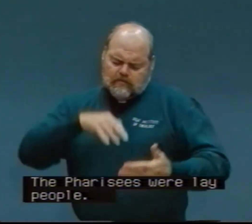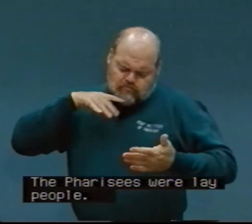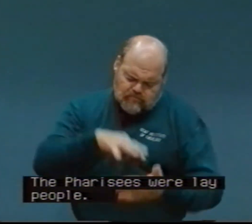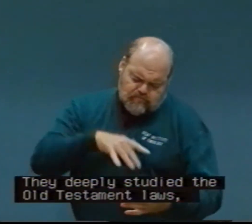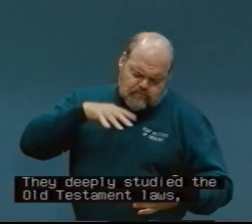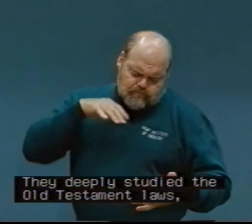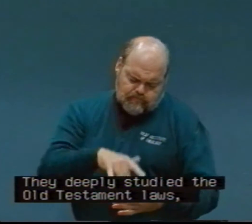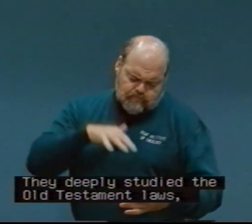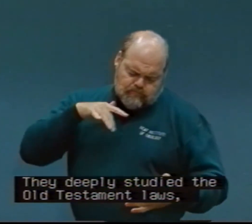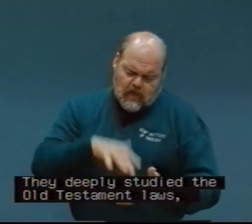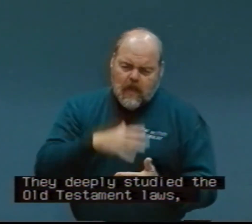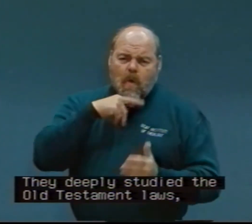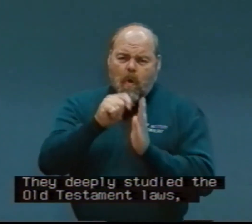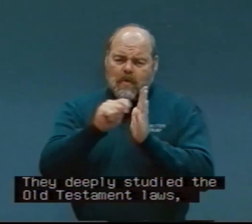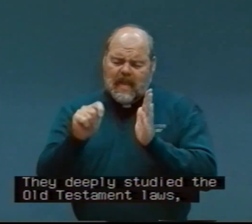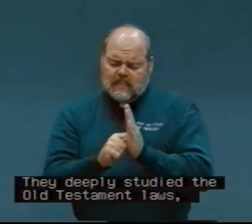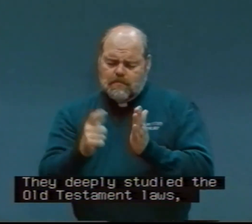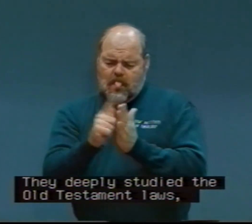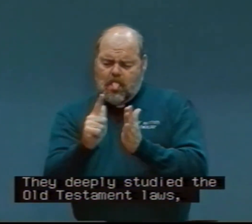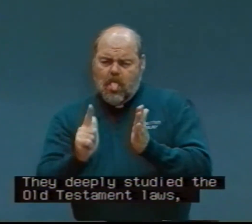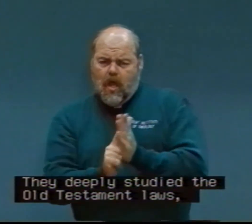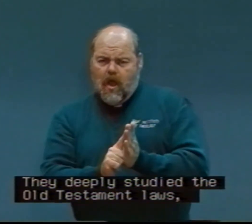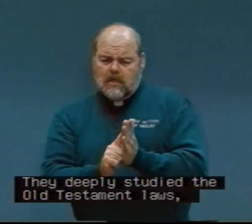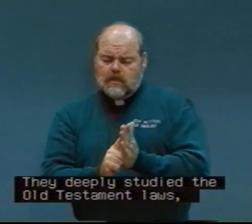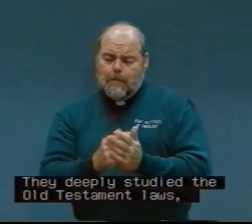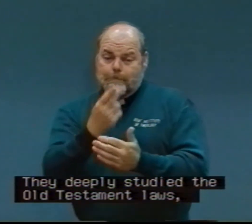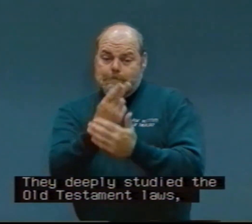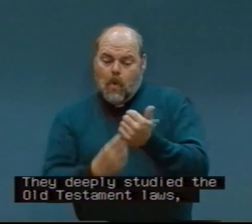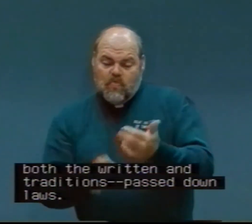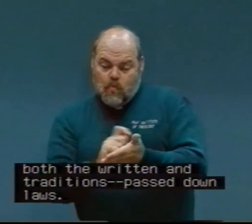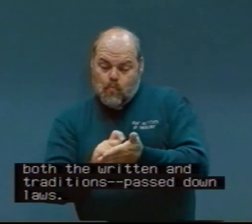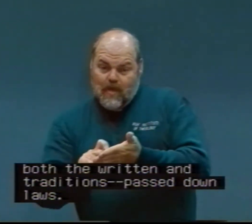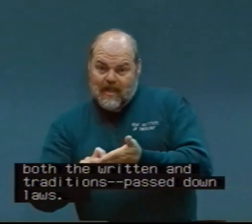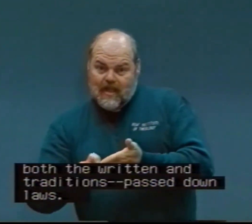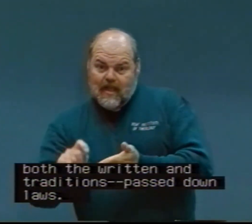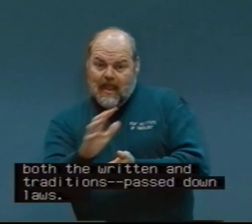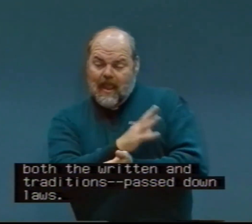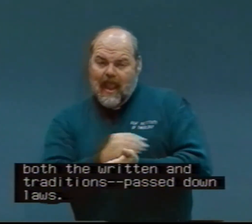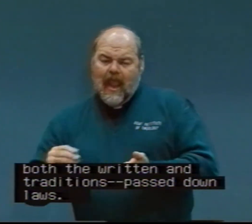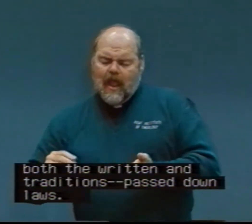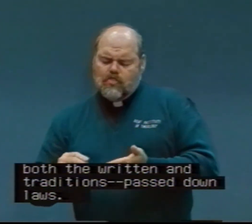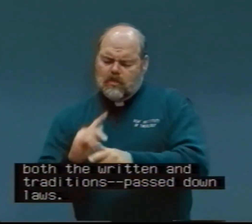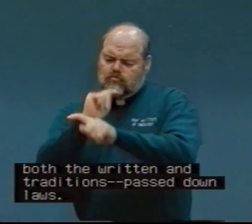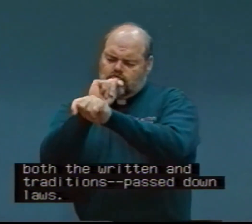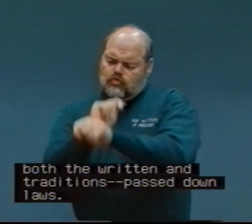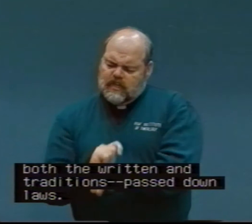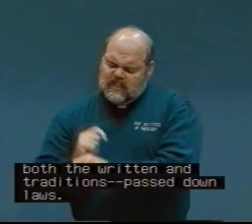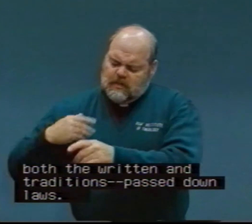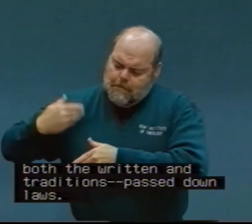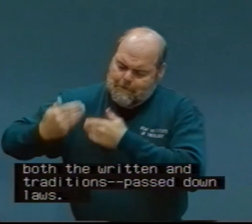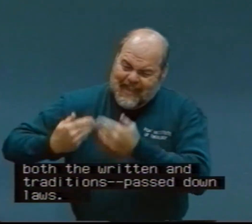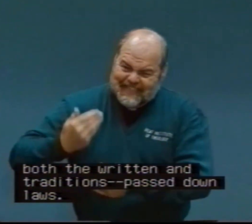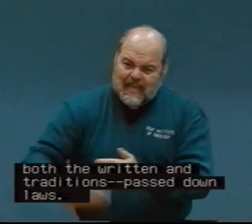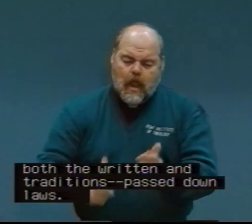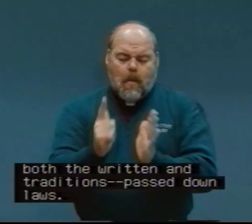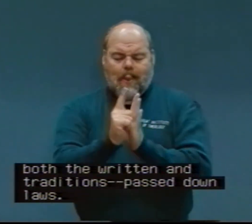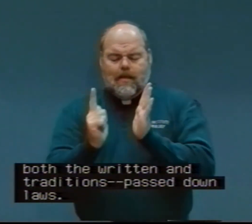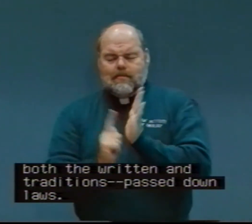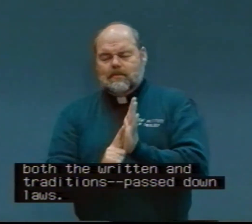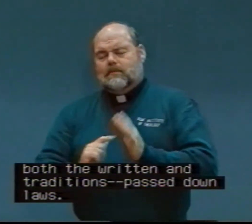people. They deeply studied the Old Testament laws, both written and traditions passed